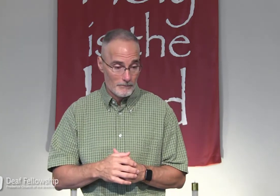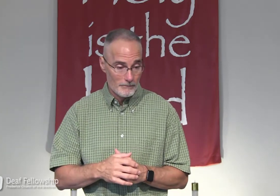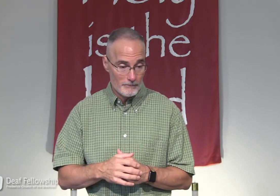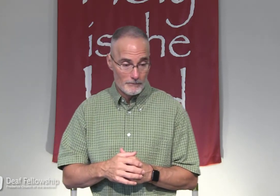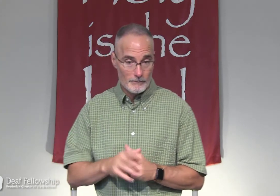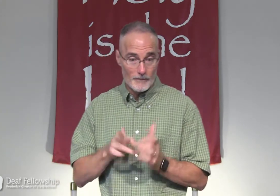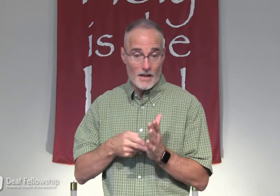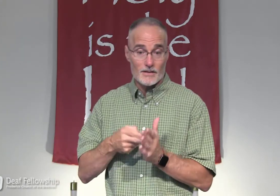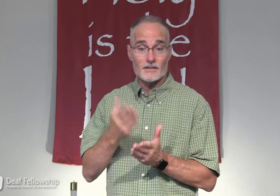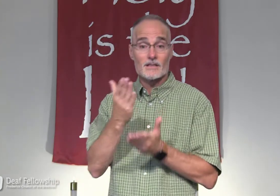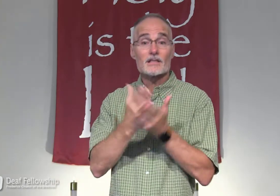you up.